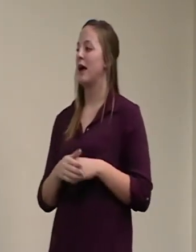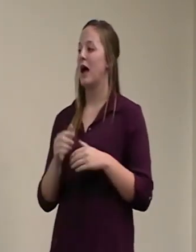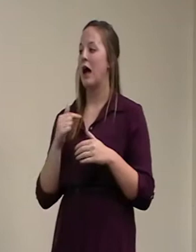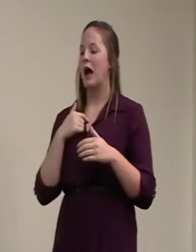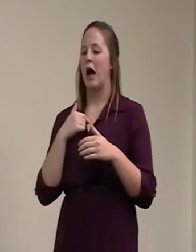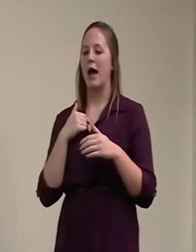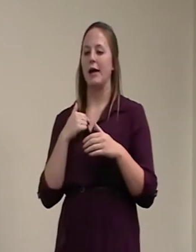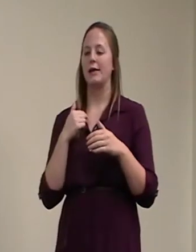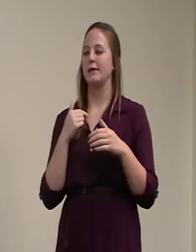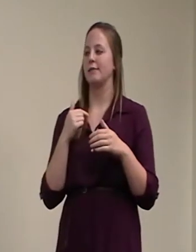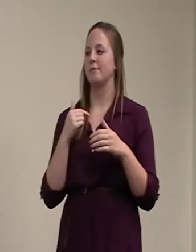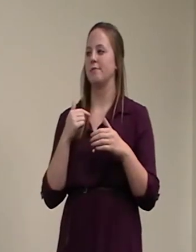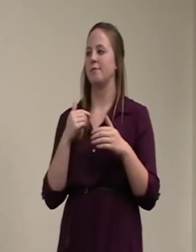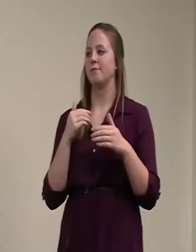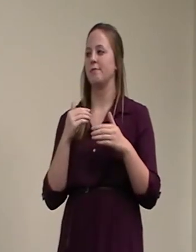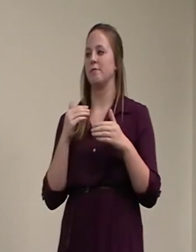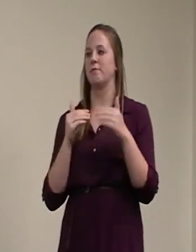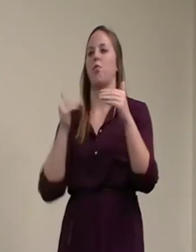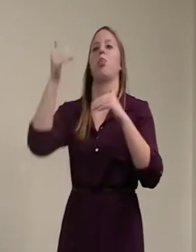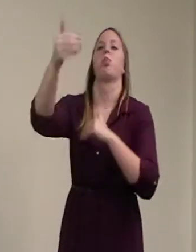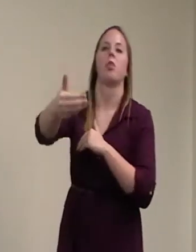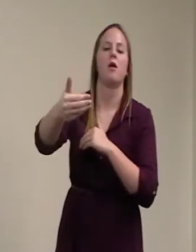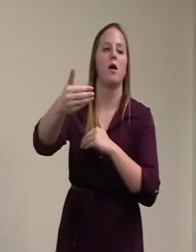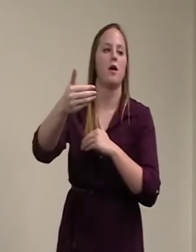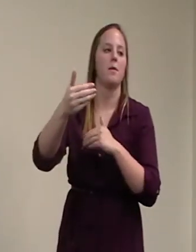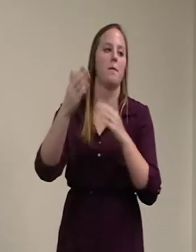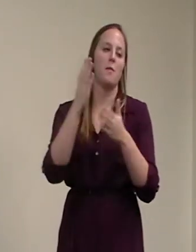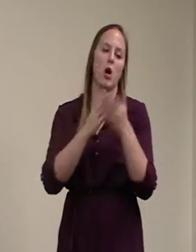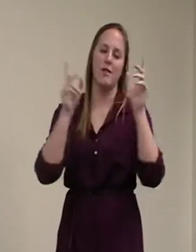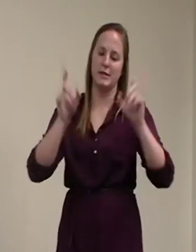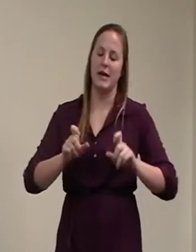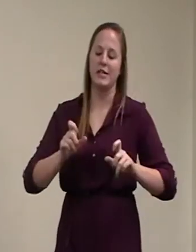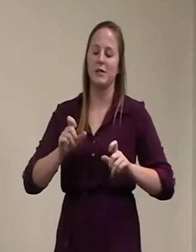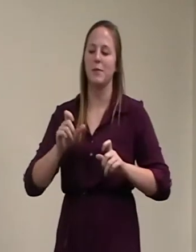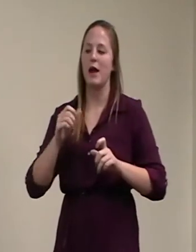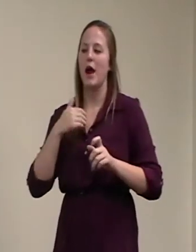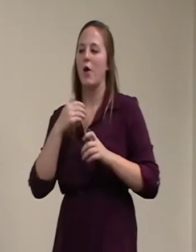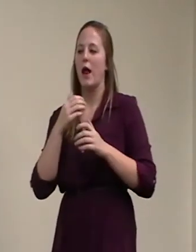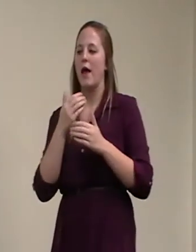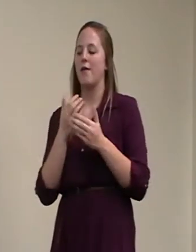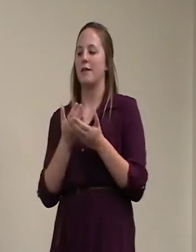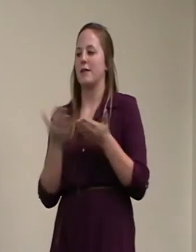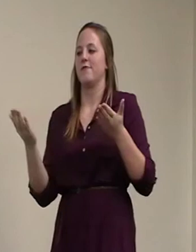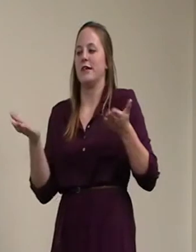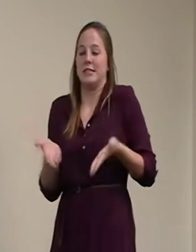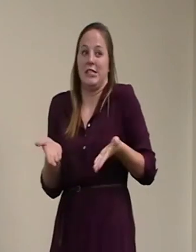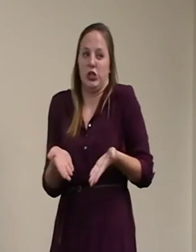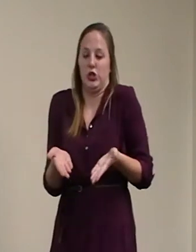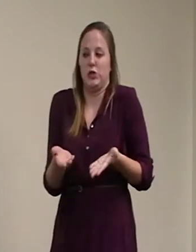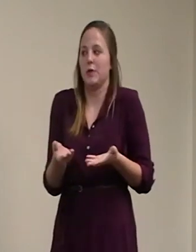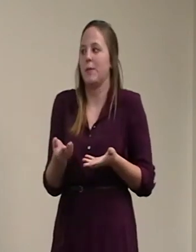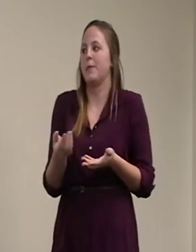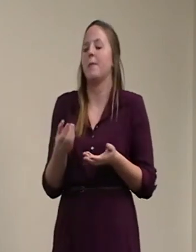of the test because I don't have the device with me, but there's another part of the test where we put a headband over your head